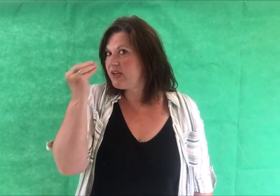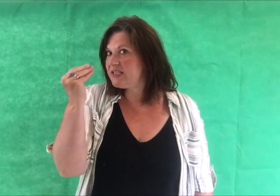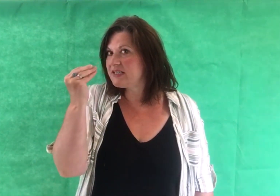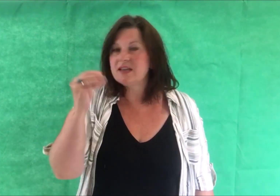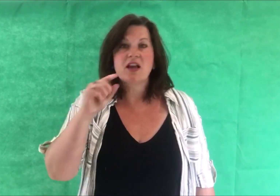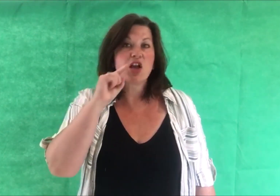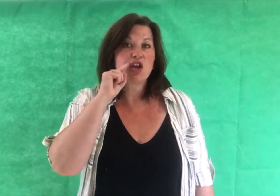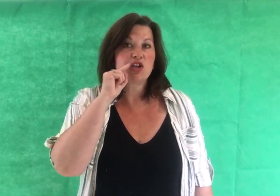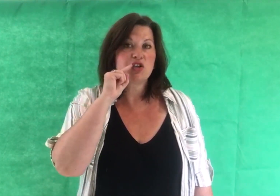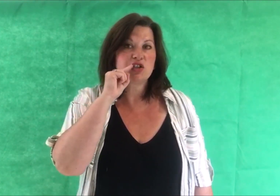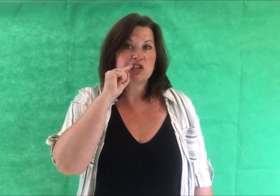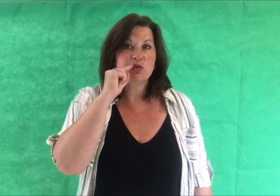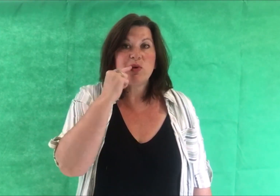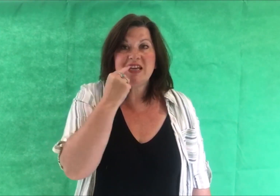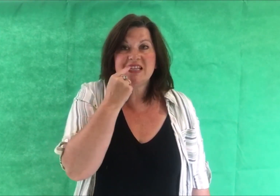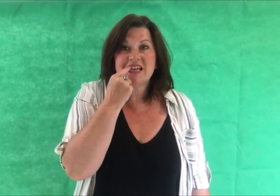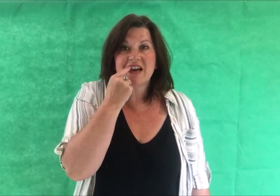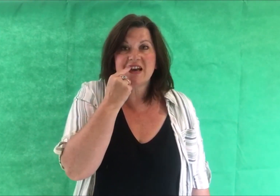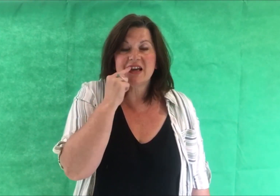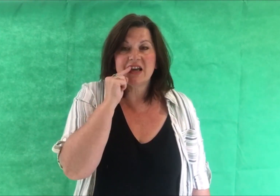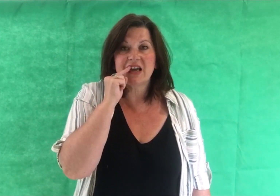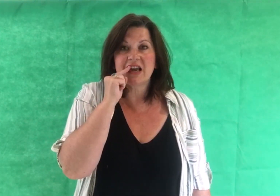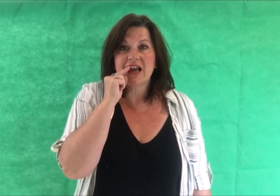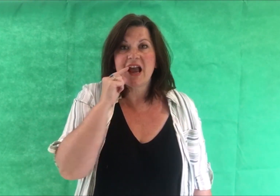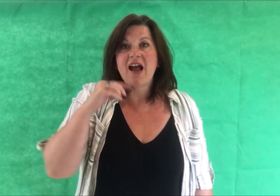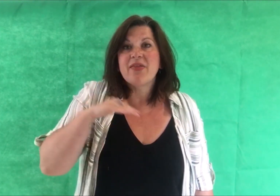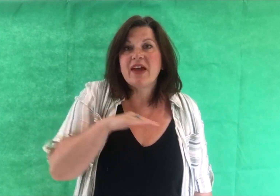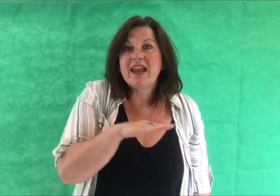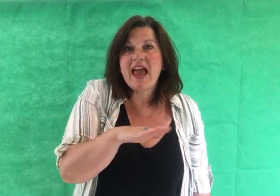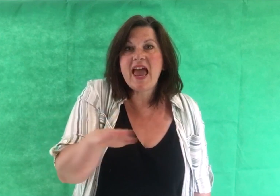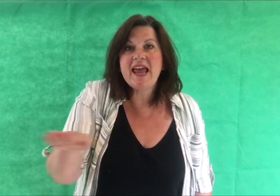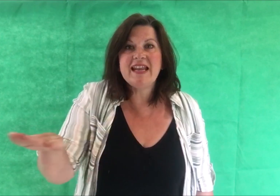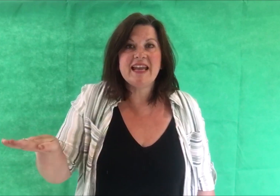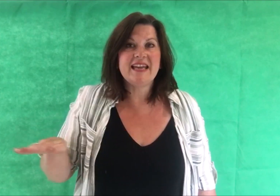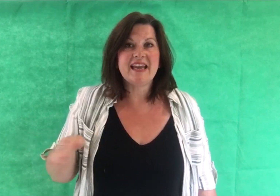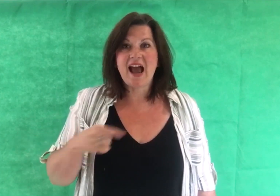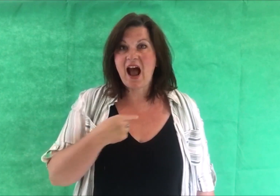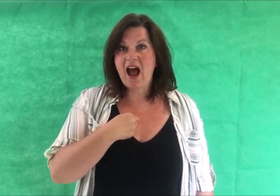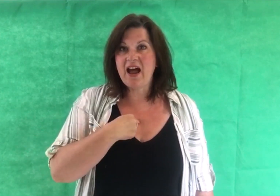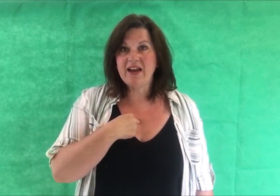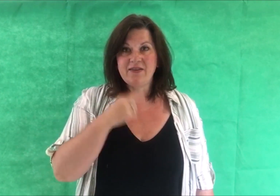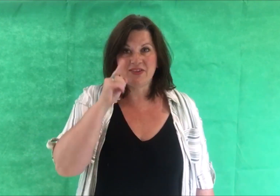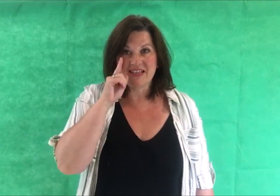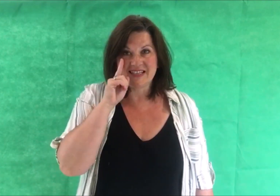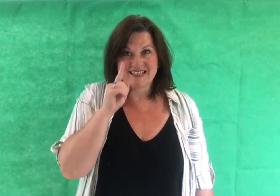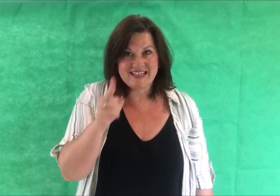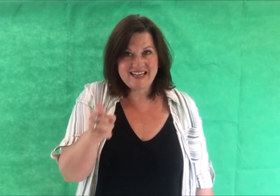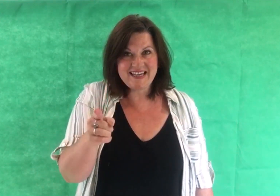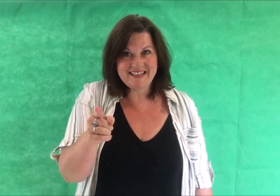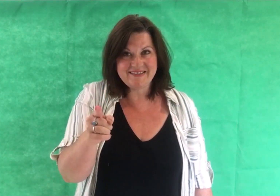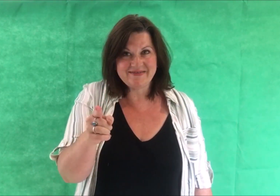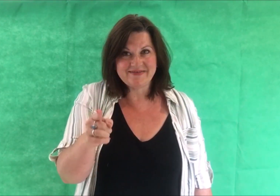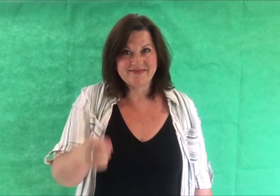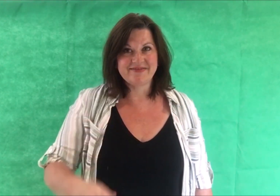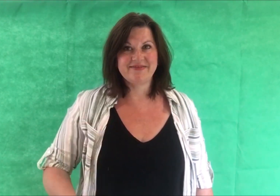Strawberries sweeter than any I've seen.